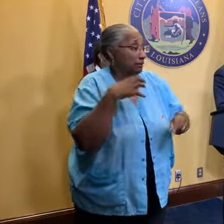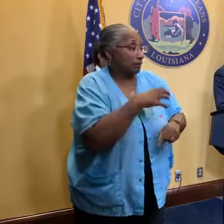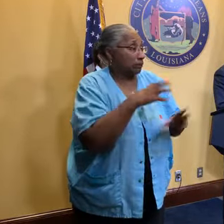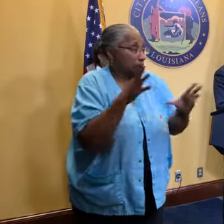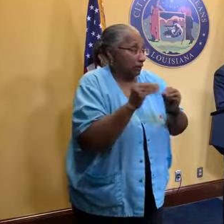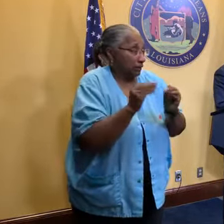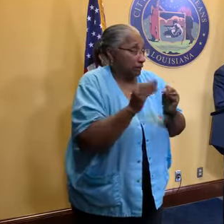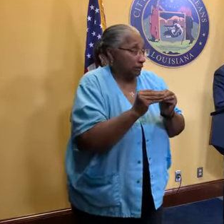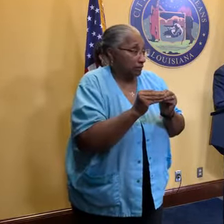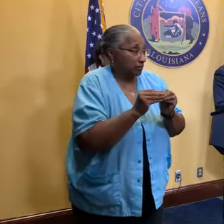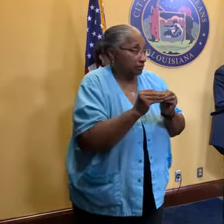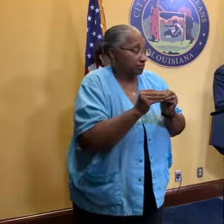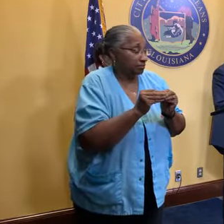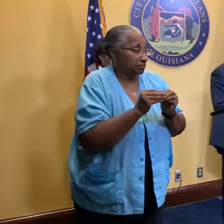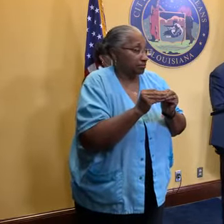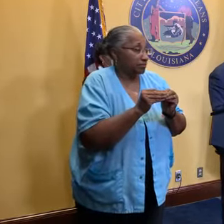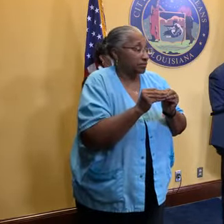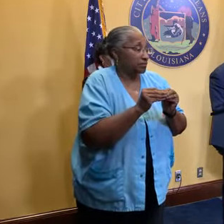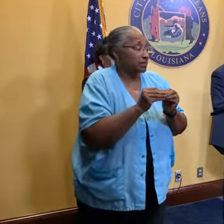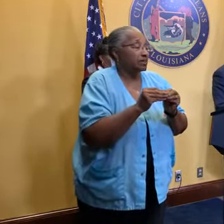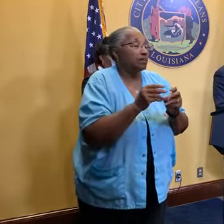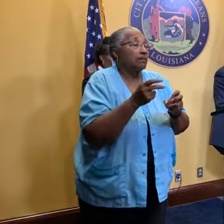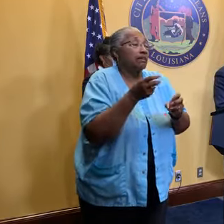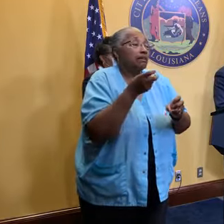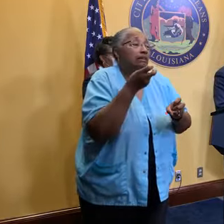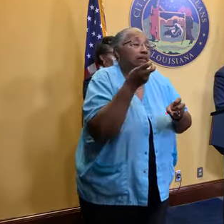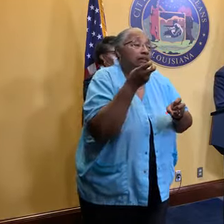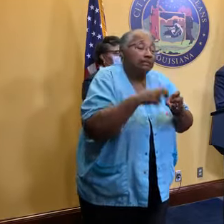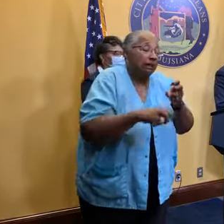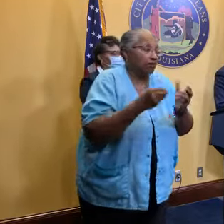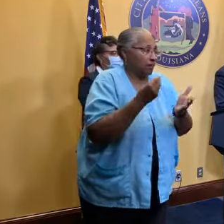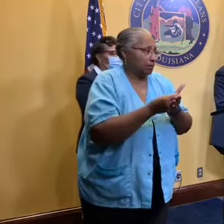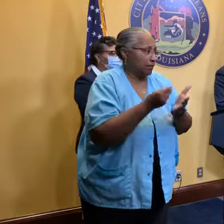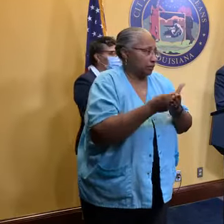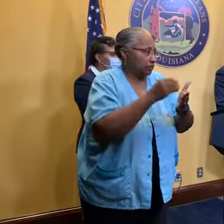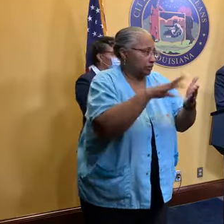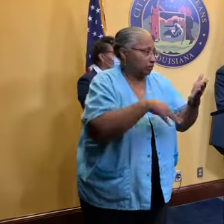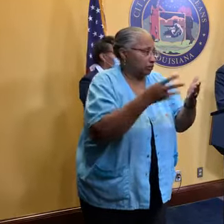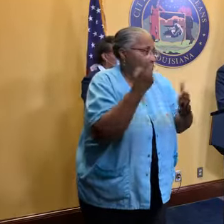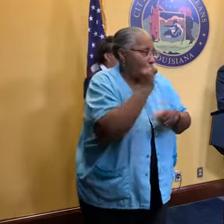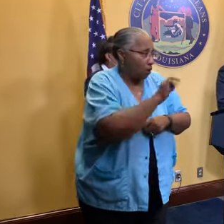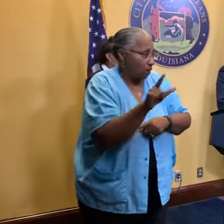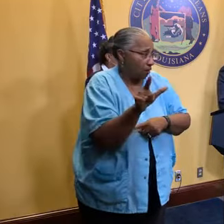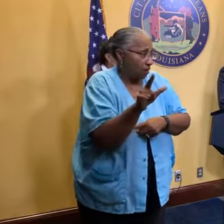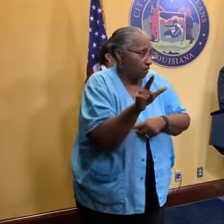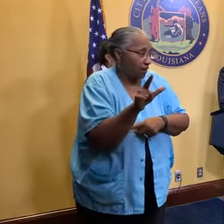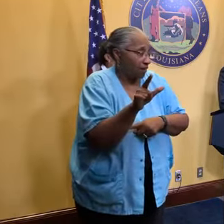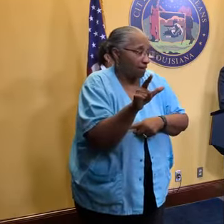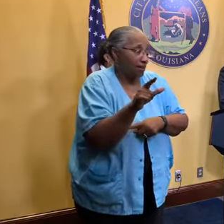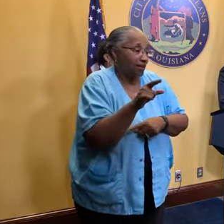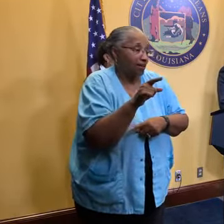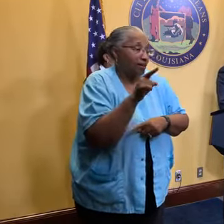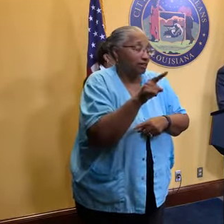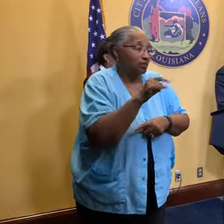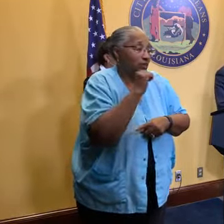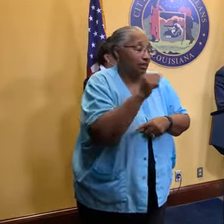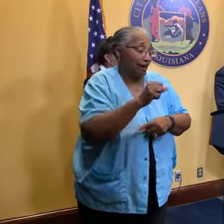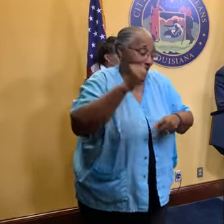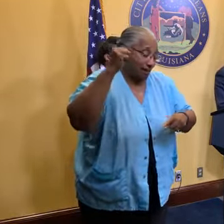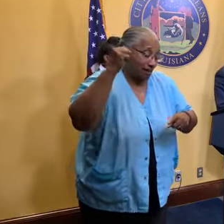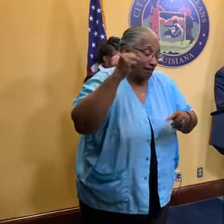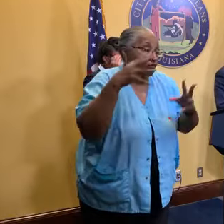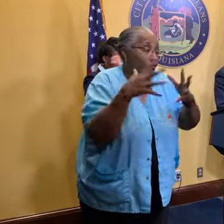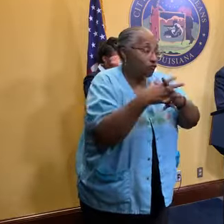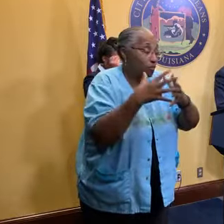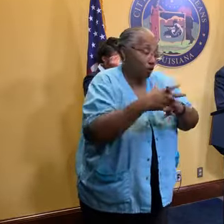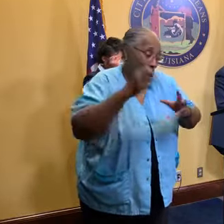and it was a tough ultimate budget for everybody. This isn't a budget that you would slam the football down. It's sobering.